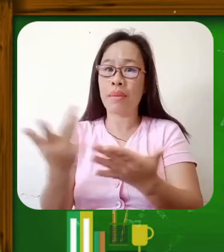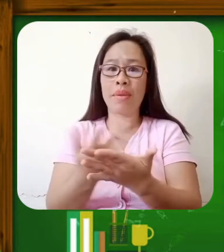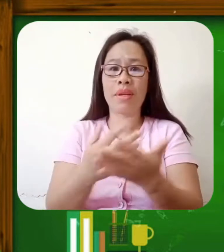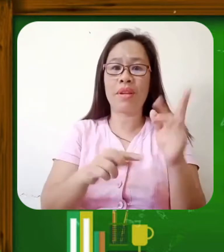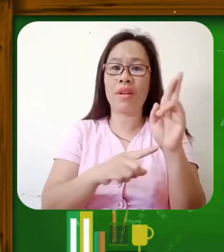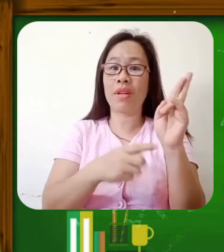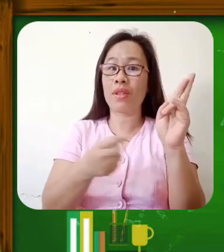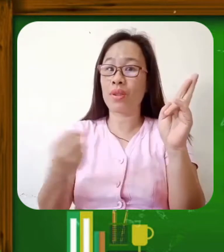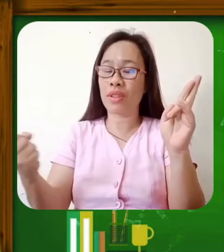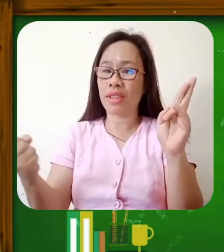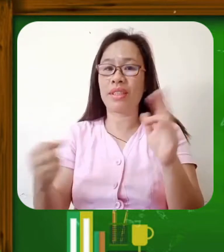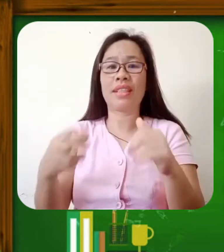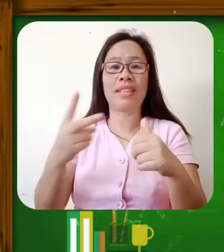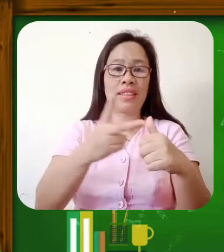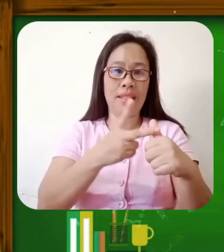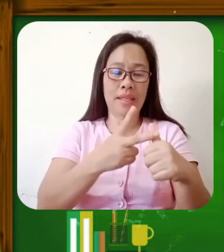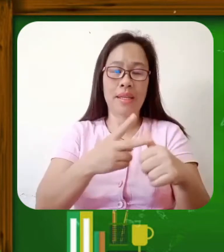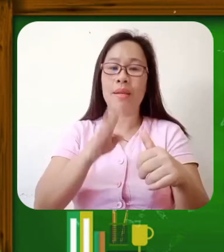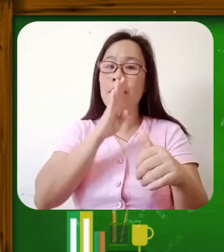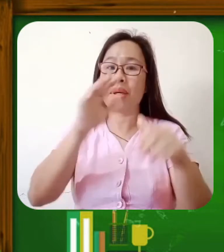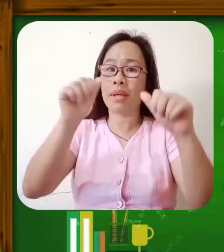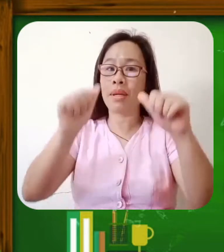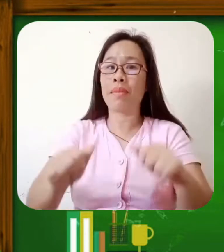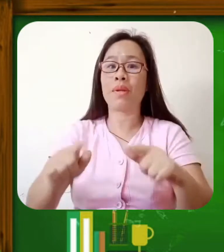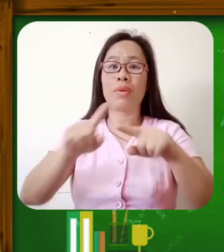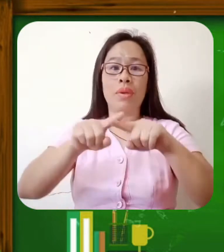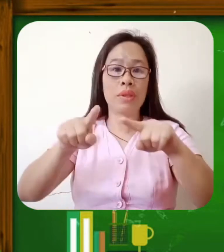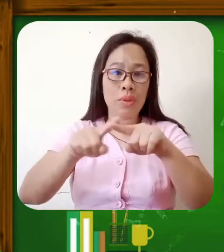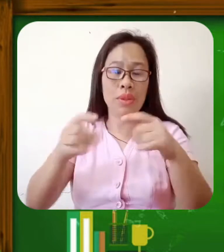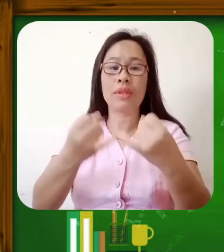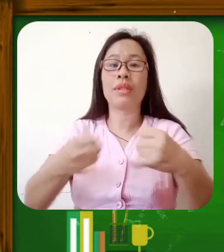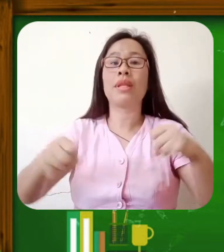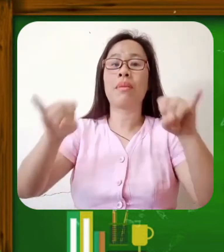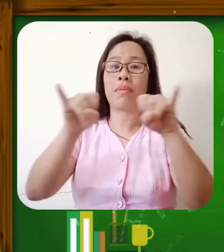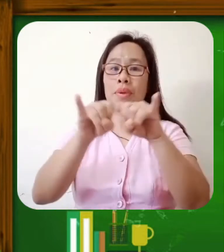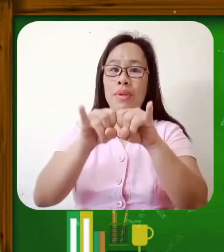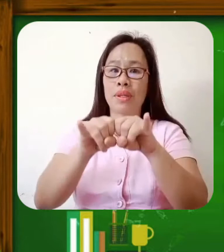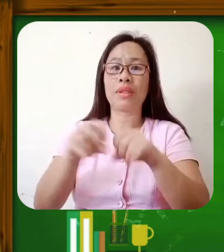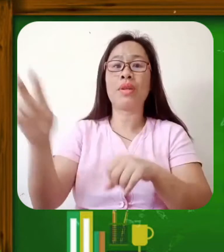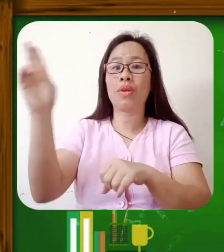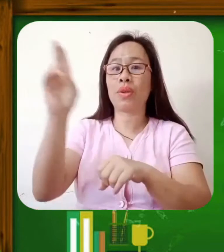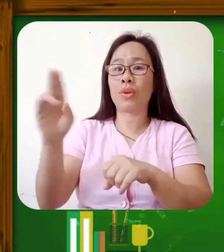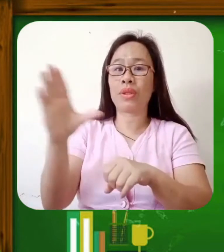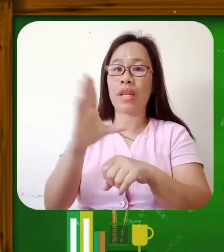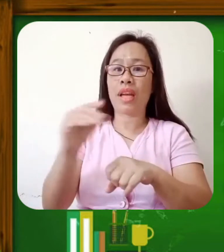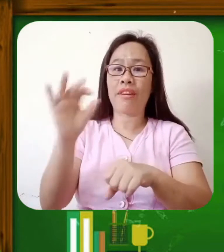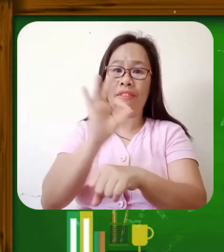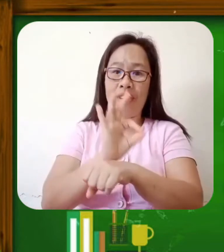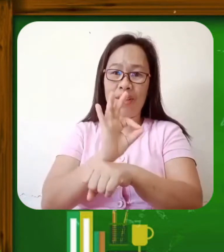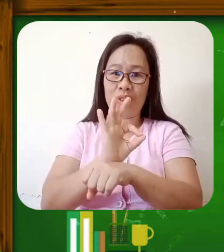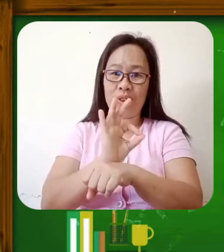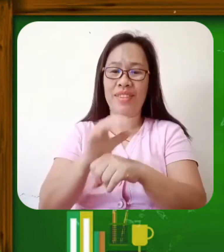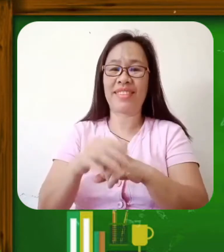resources. Second, you will be able to distinguish the importance of their use and function.